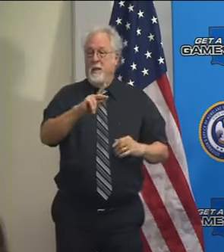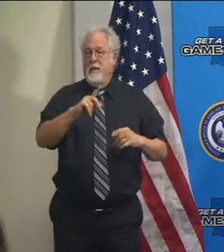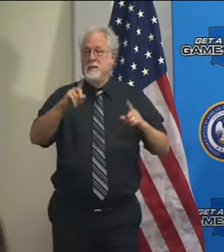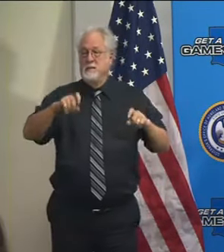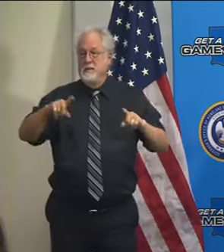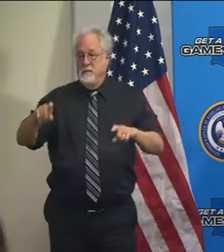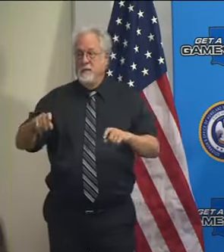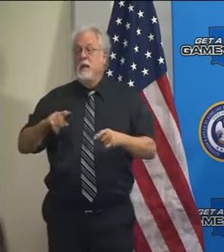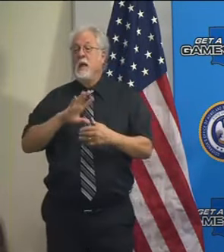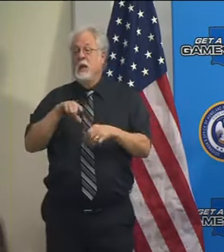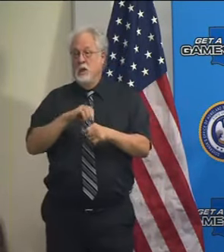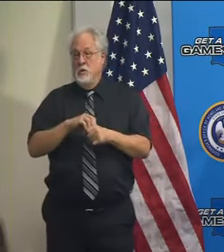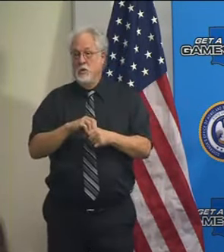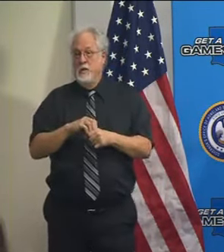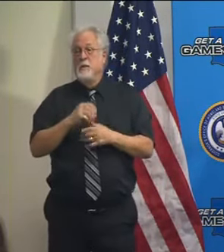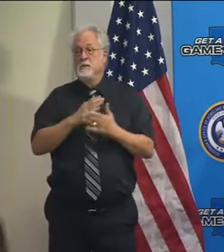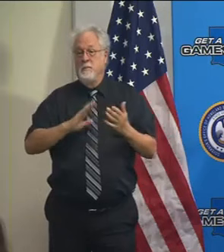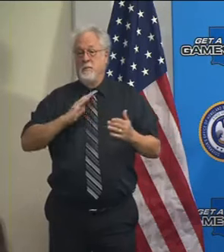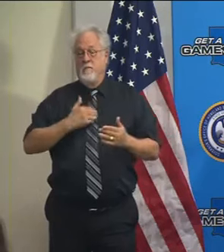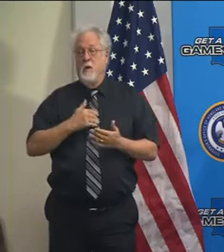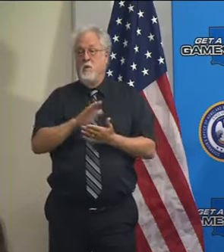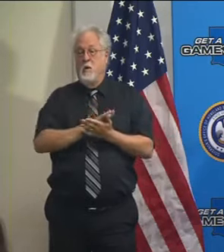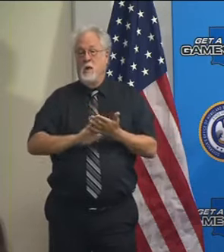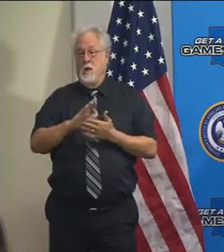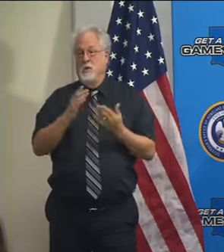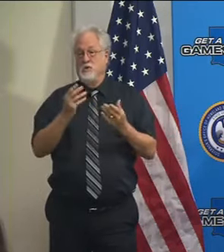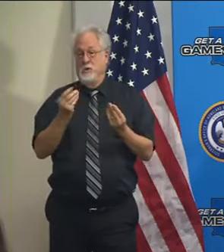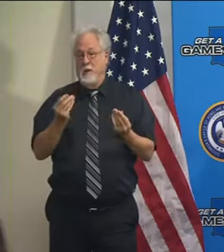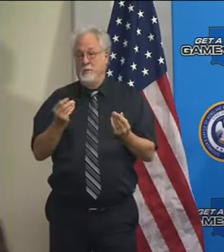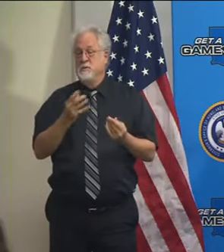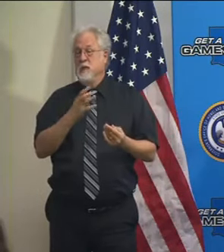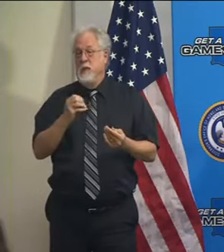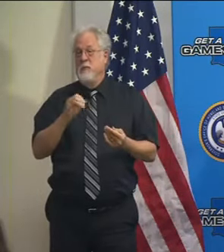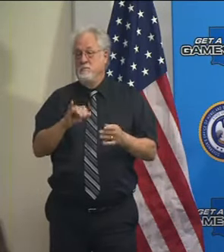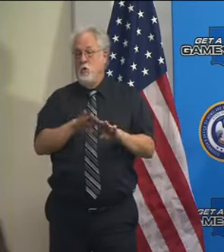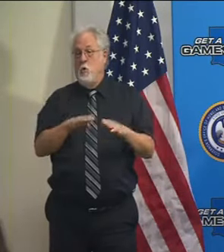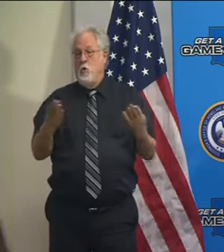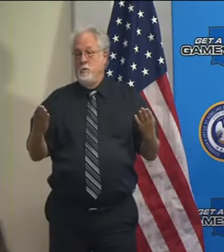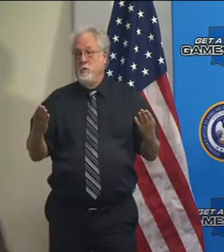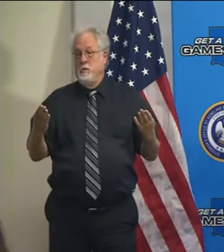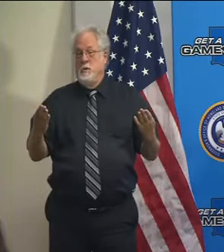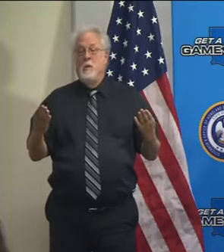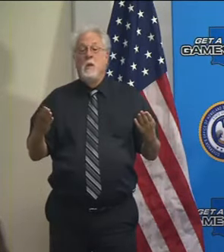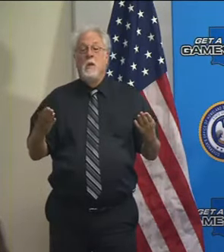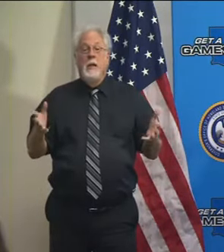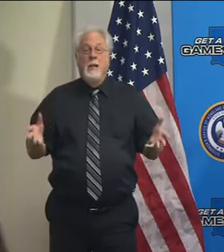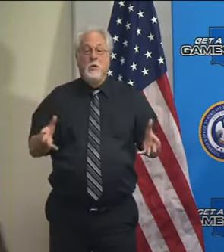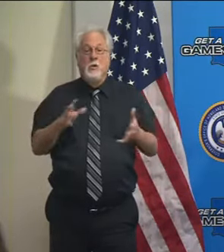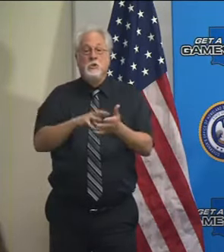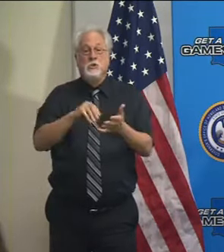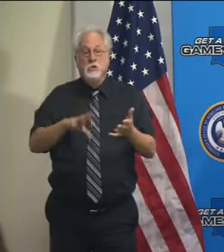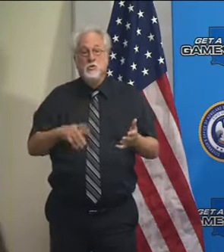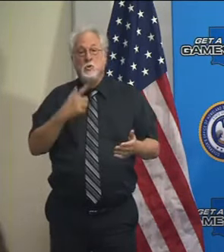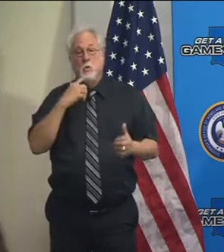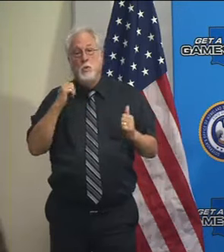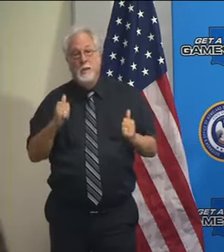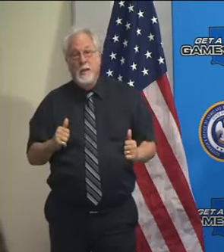testing sites, including on some of our college campuses, and those remain open today. And I do want to encourage those students who